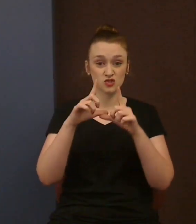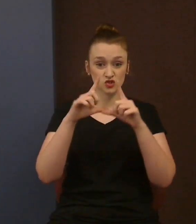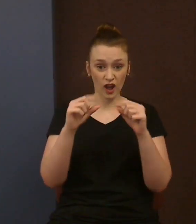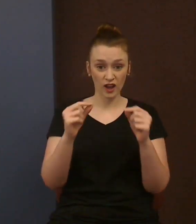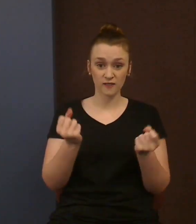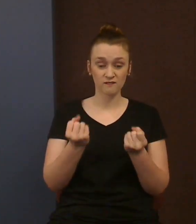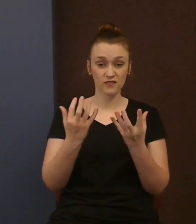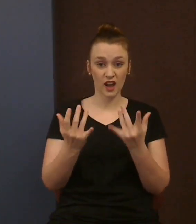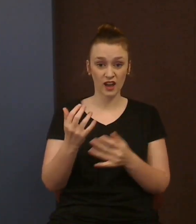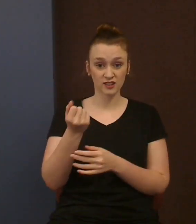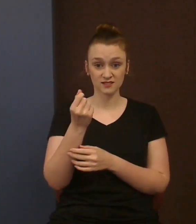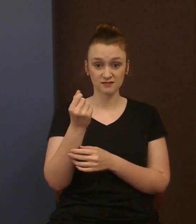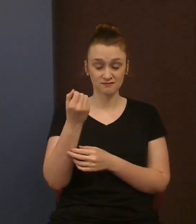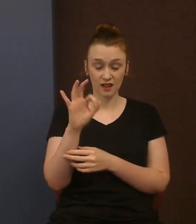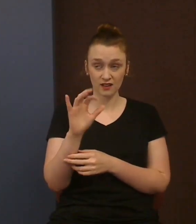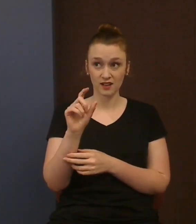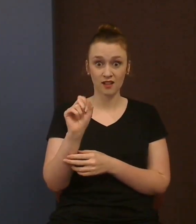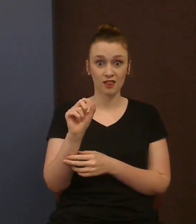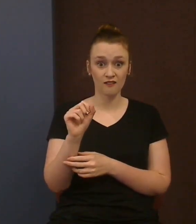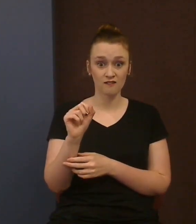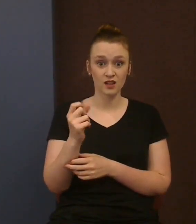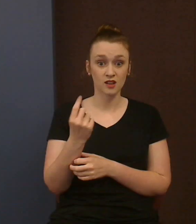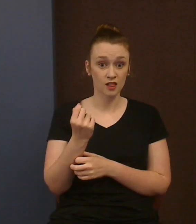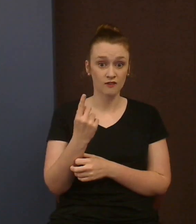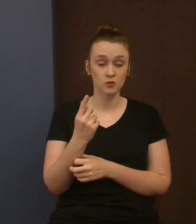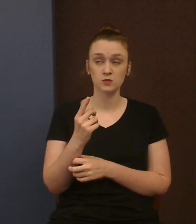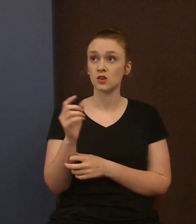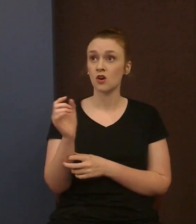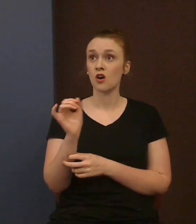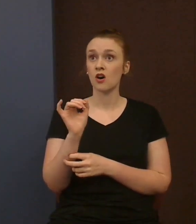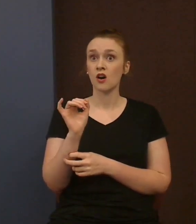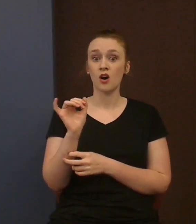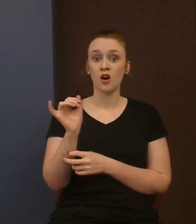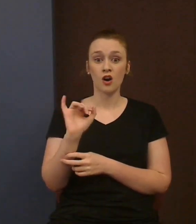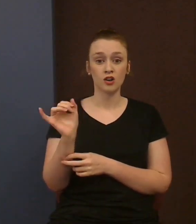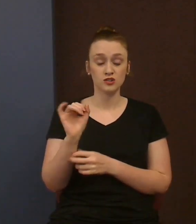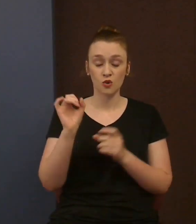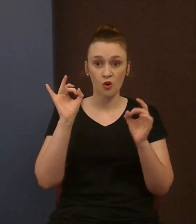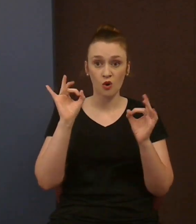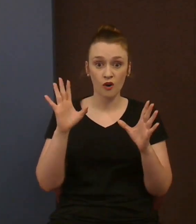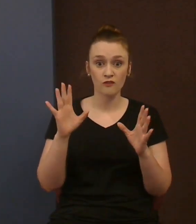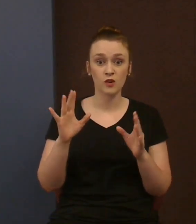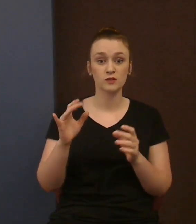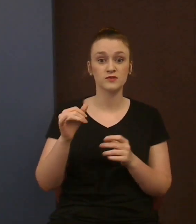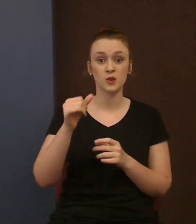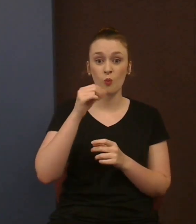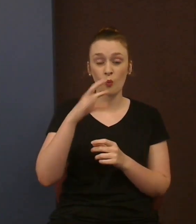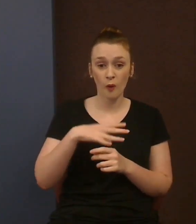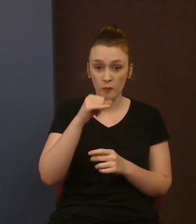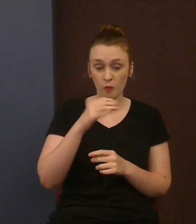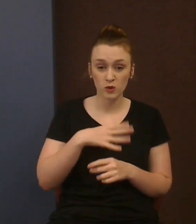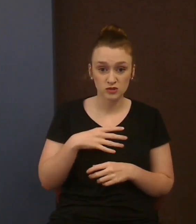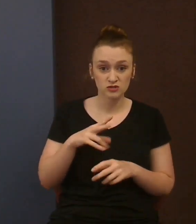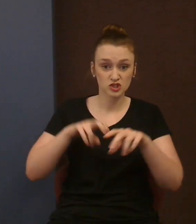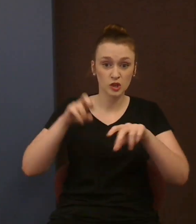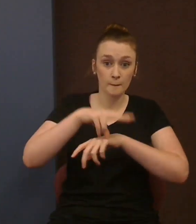with 150 women jumping to their deaths because the Triangle Company refused